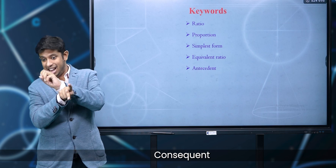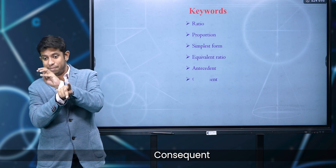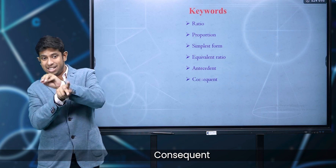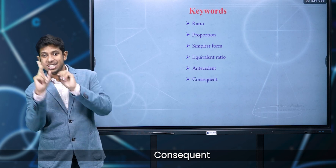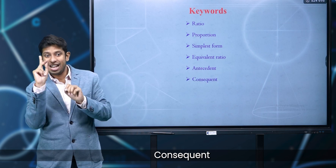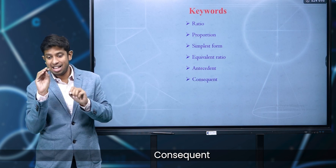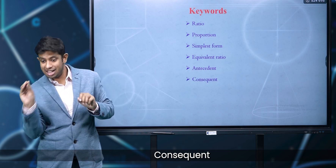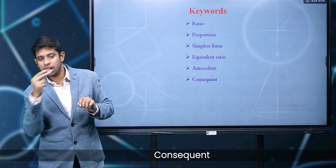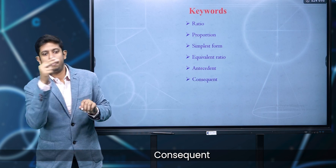consequent,